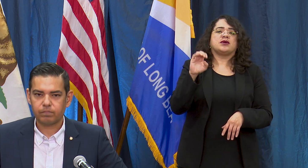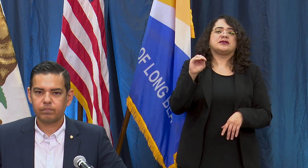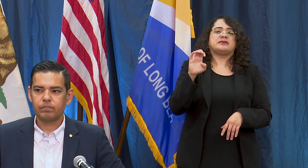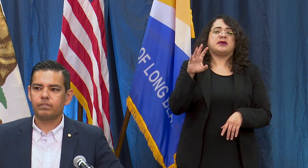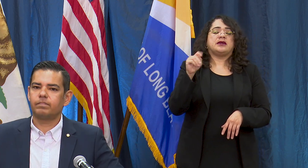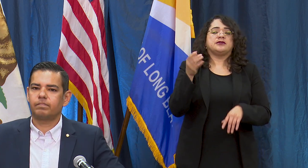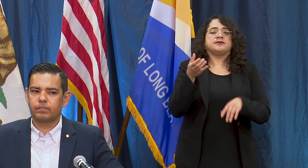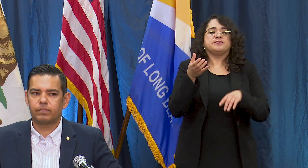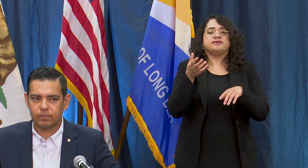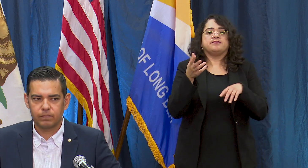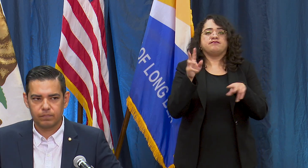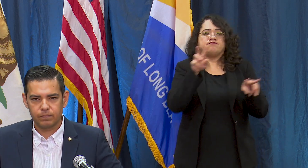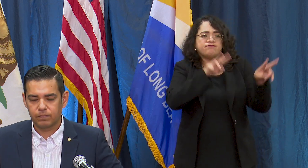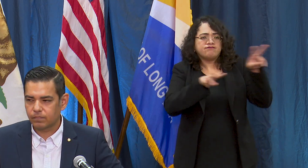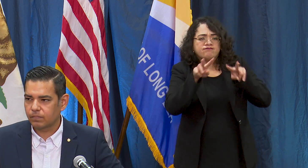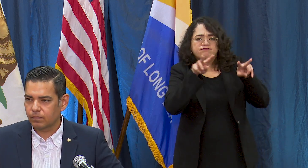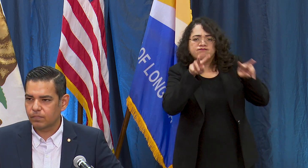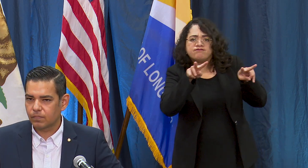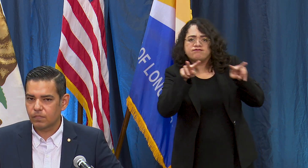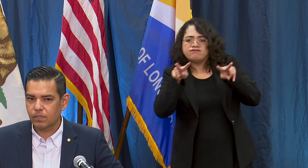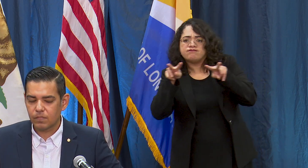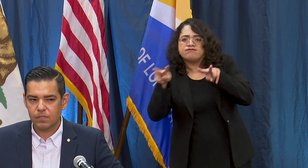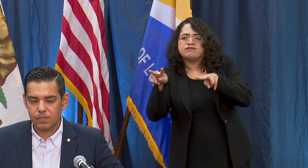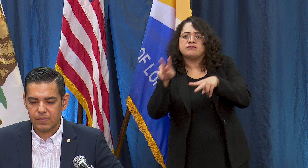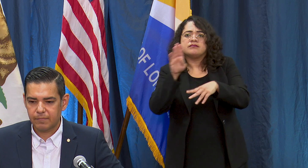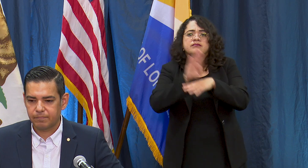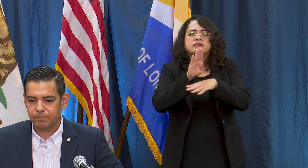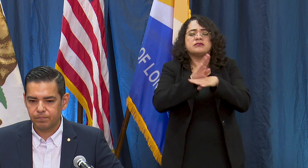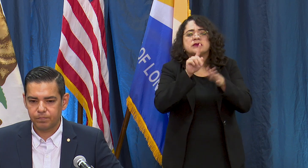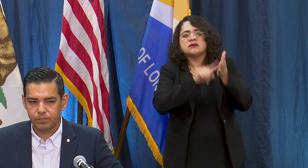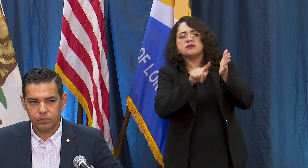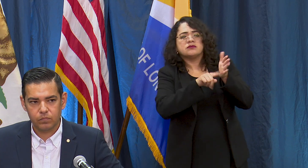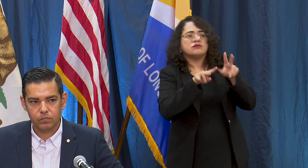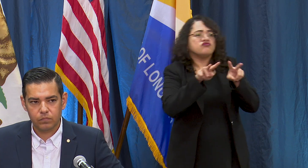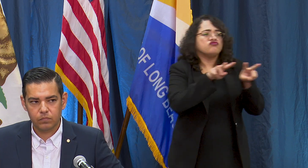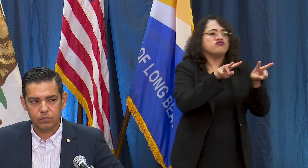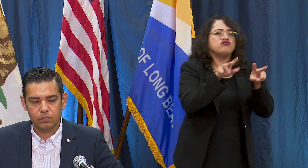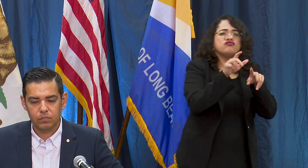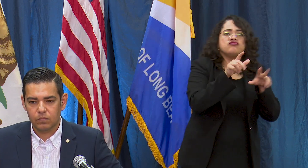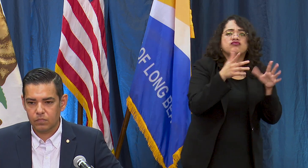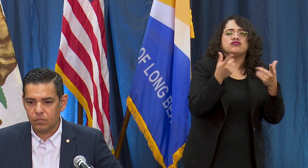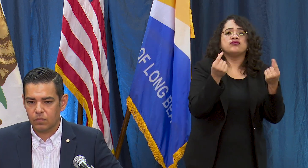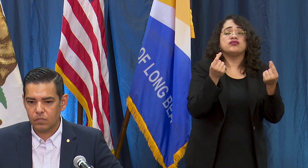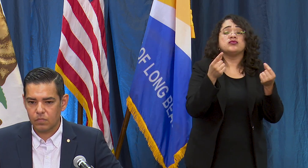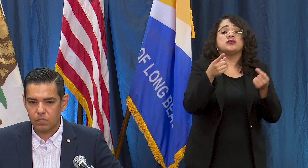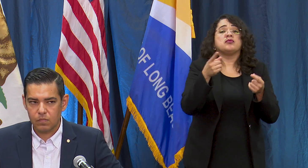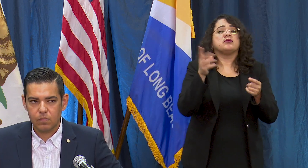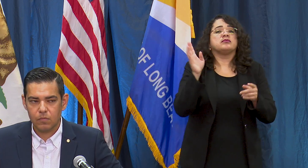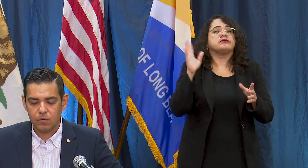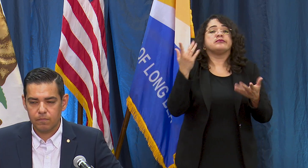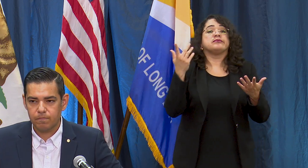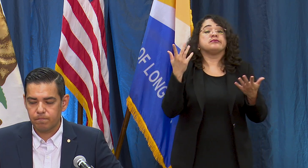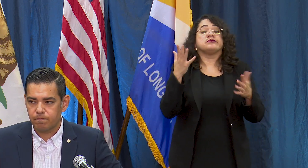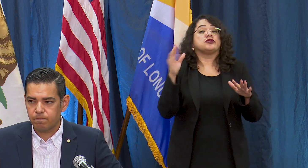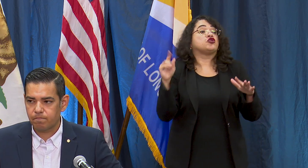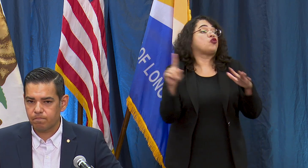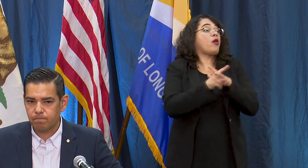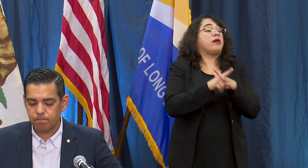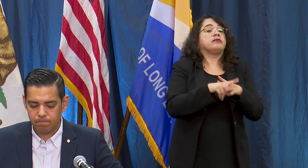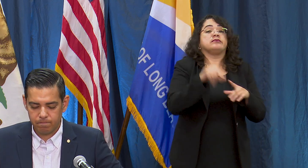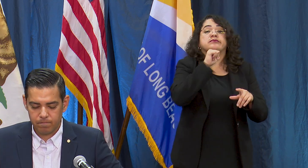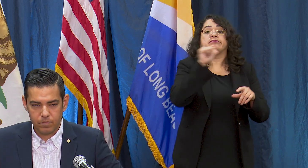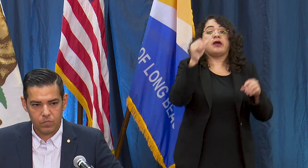be inspecting any businesses before they reopen? And also, are we going to be doing random inspections to make sure businesses